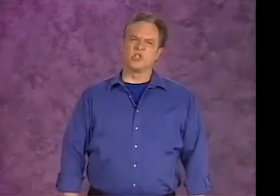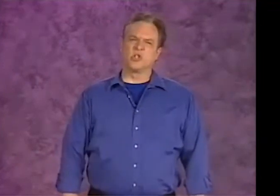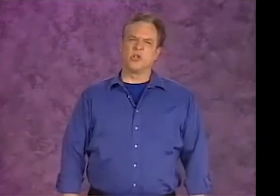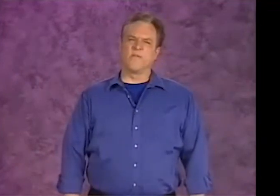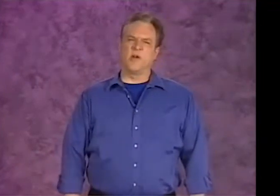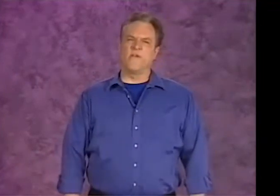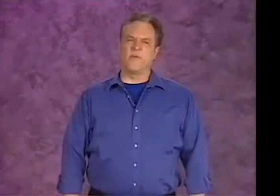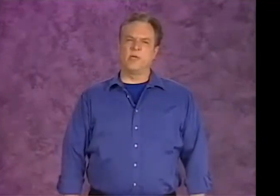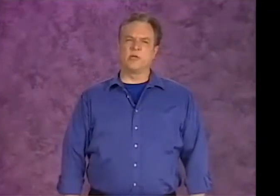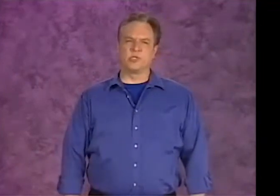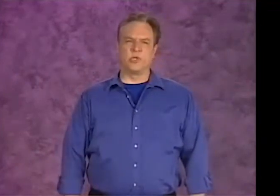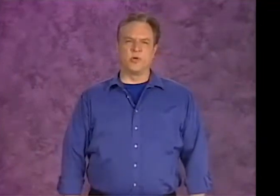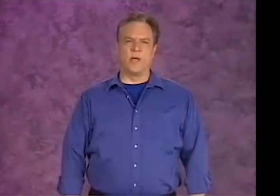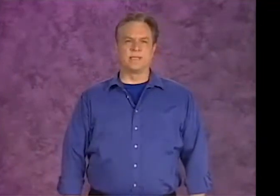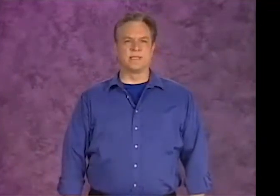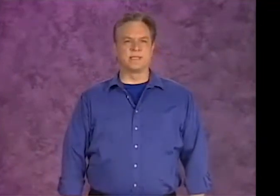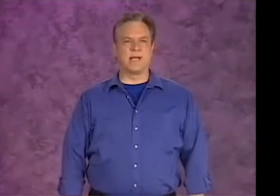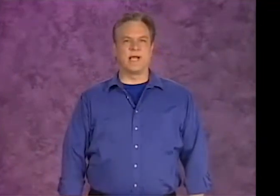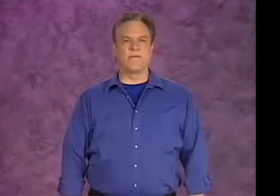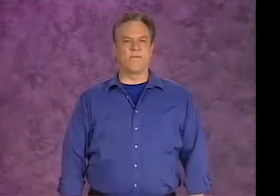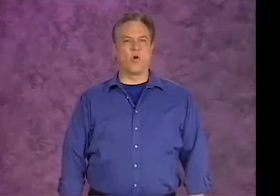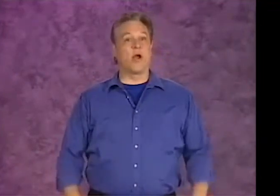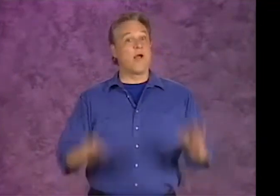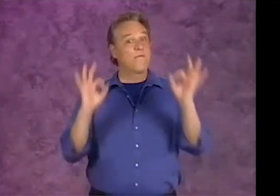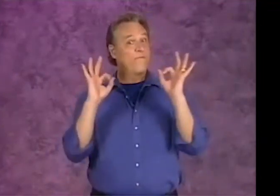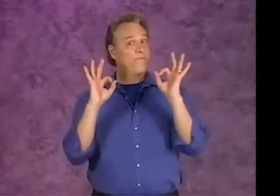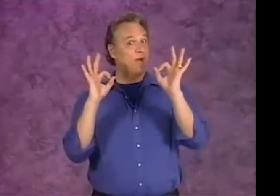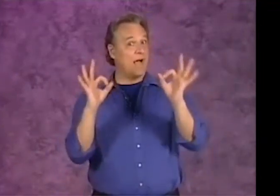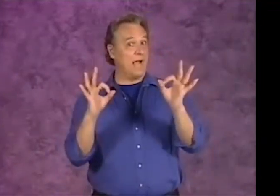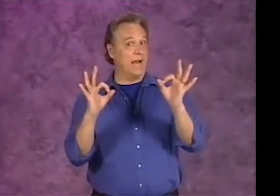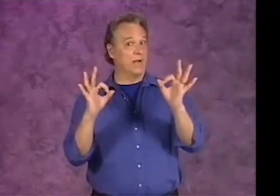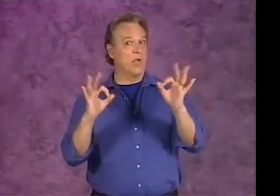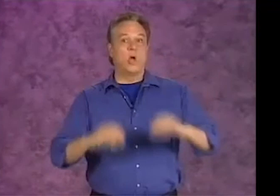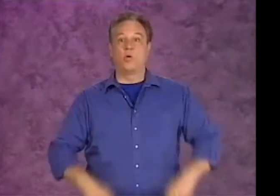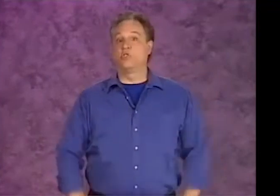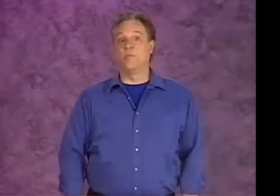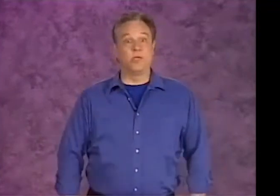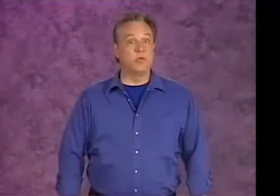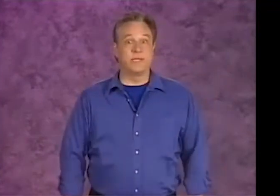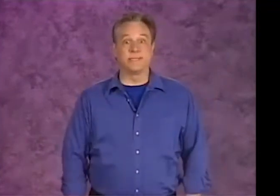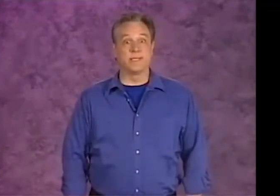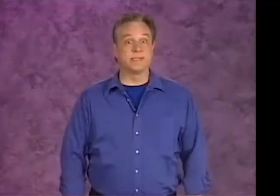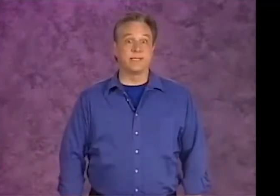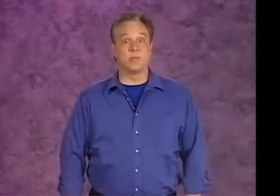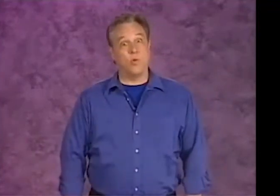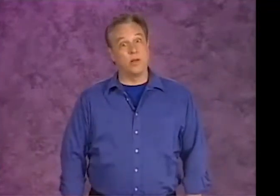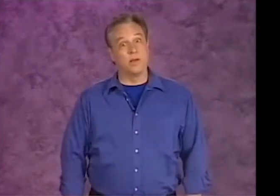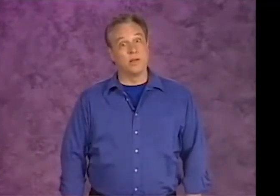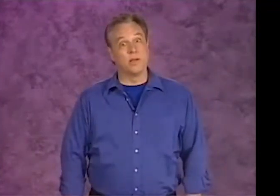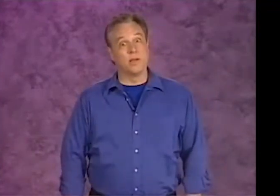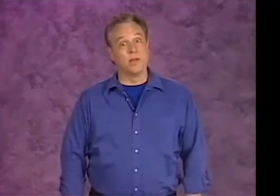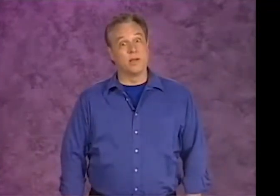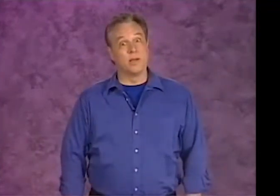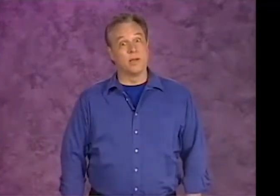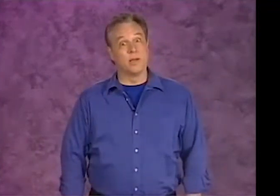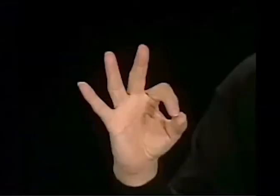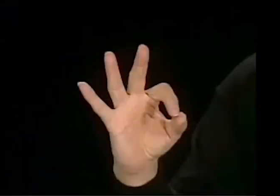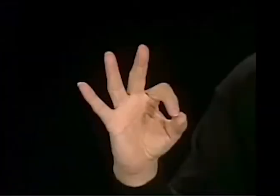should look very familiar to you as a sign for fine, which you've been using since lesson 1.